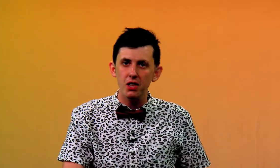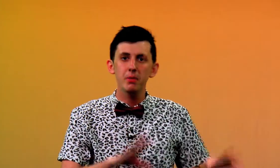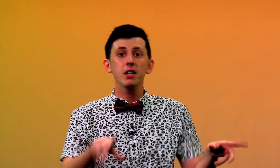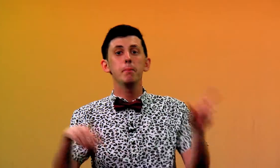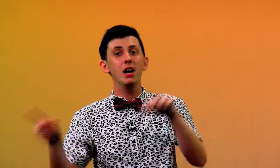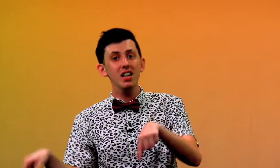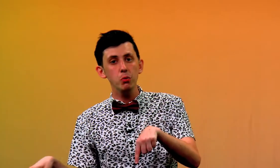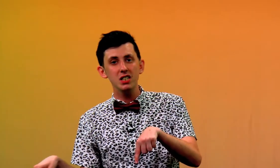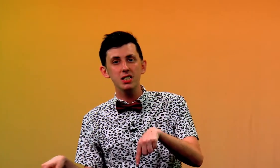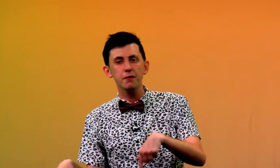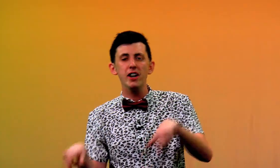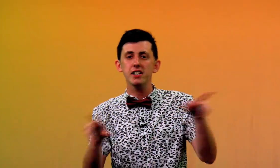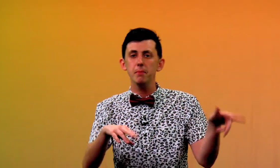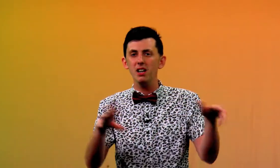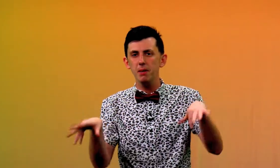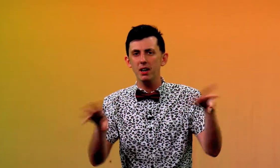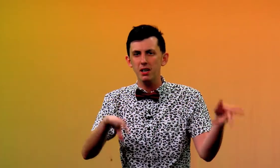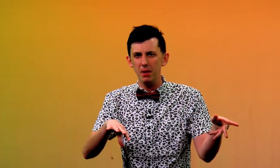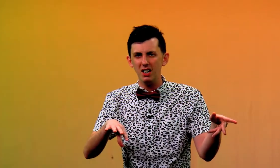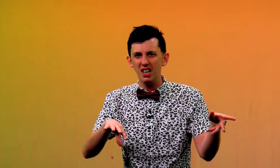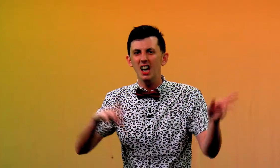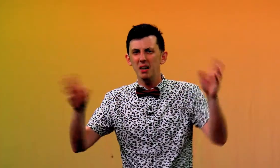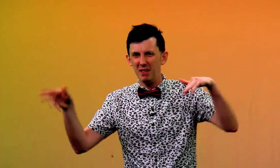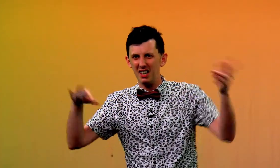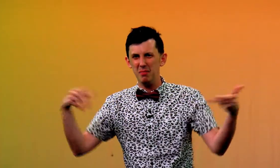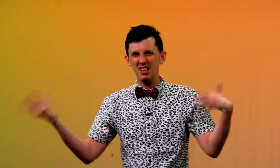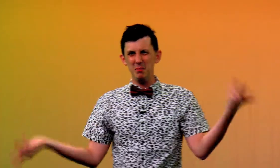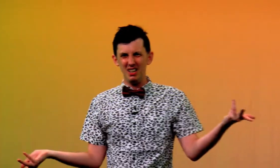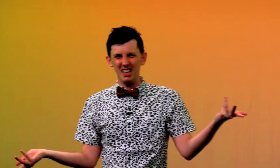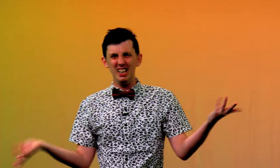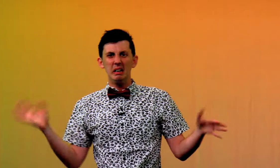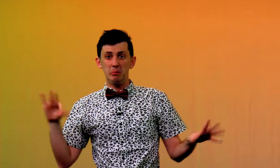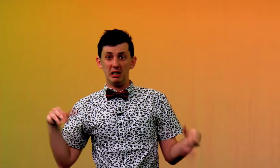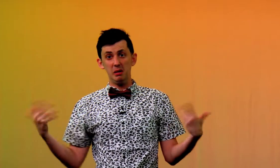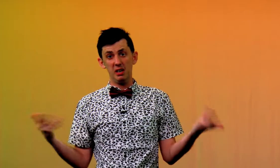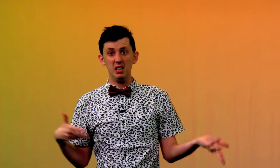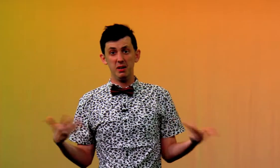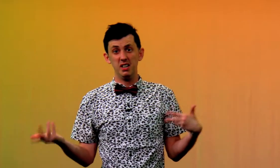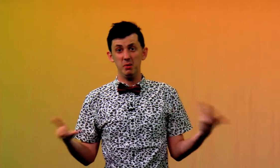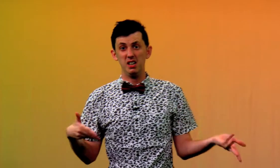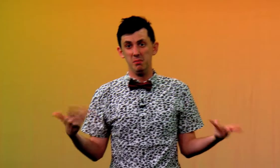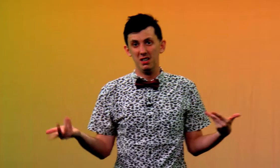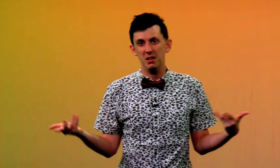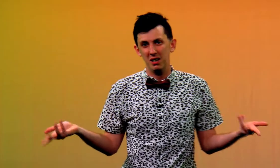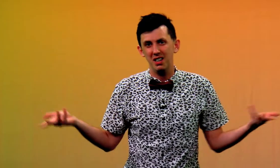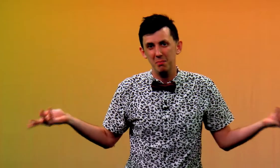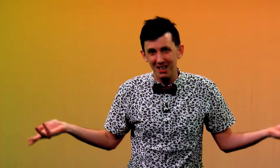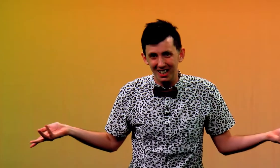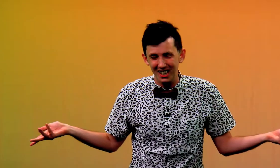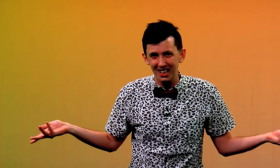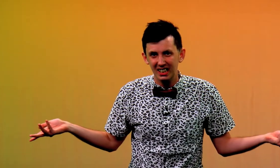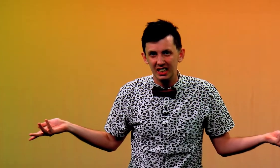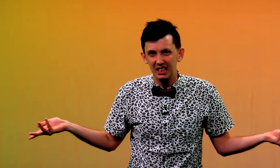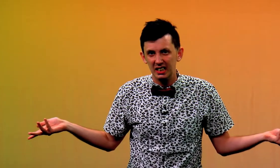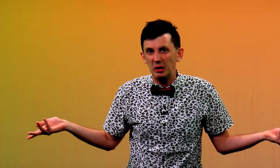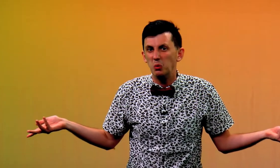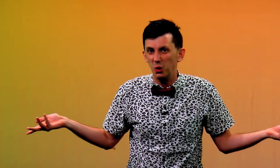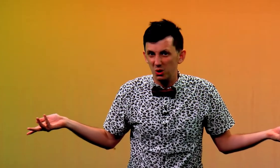and that Monkey was his friend. And Monkey, Monkey, Monkey, Monkey, Monkey, Monkey, Monkey, Monkey, Monkey, Monkey, Monkey, Monkey, Monkey was all